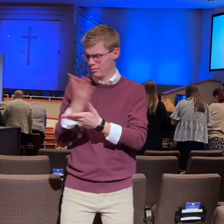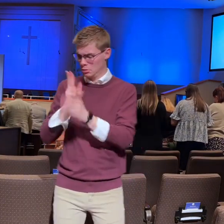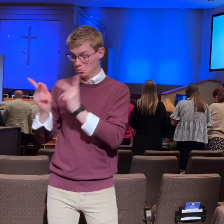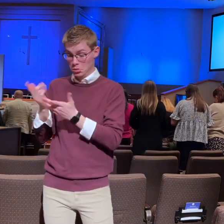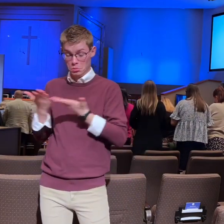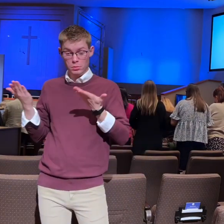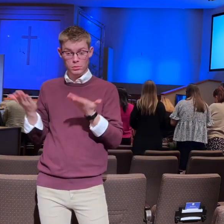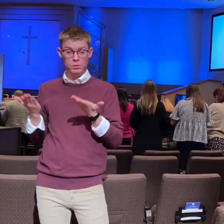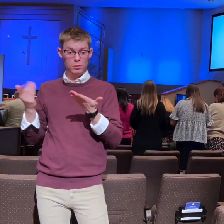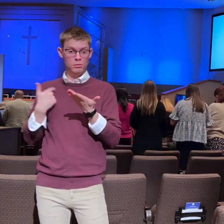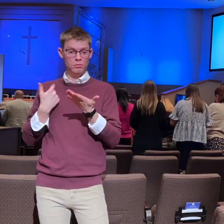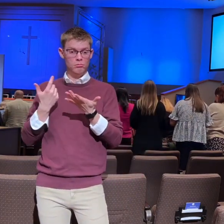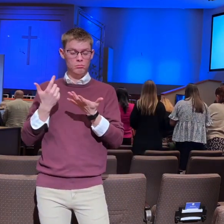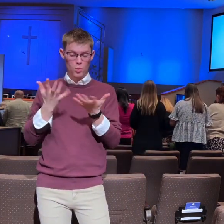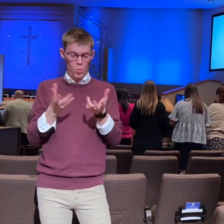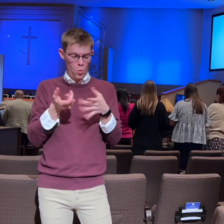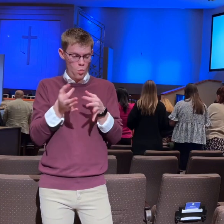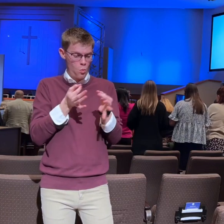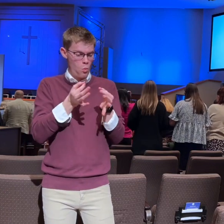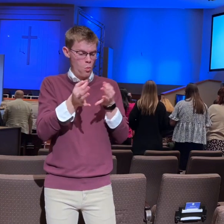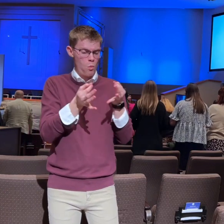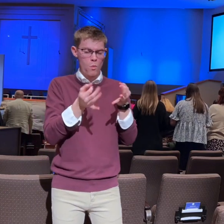Jesus Christ as your personal Savior,